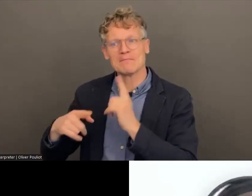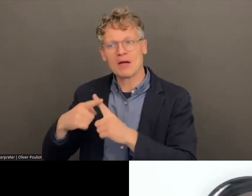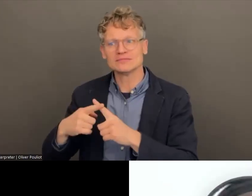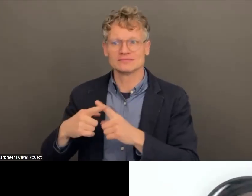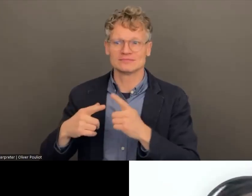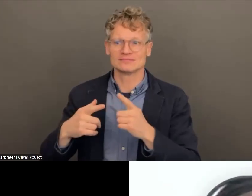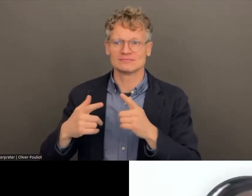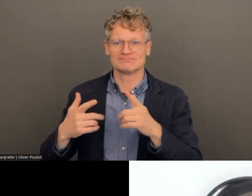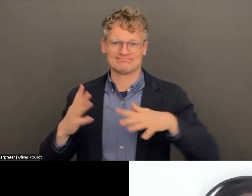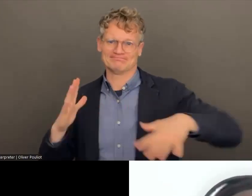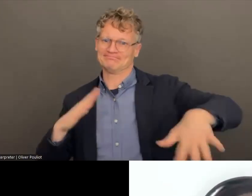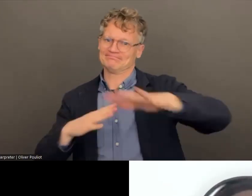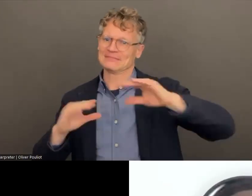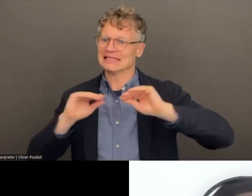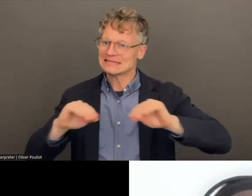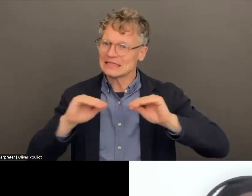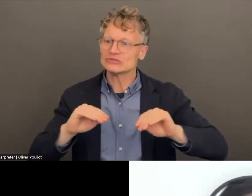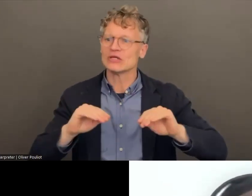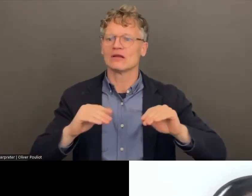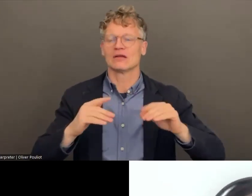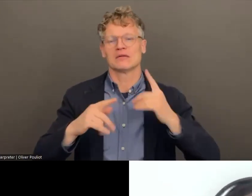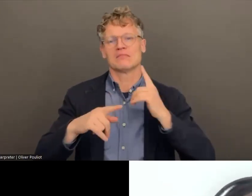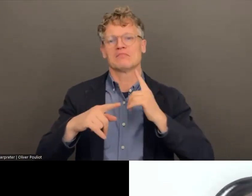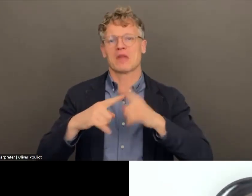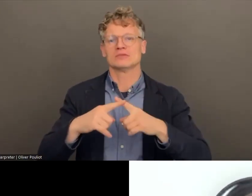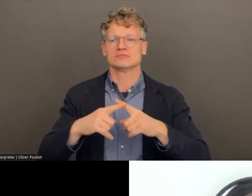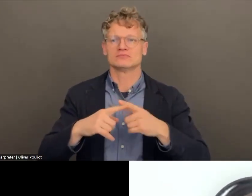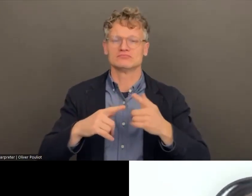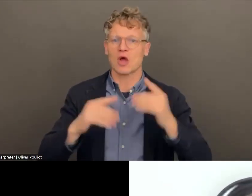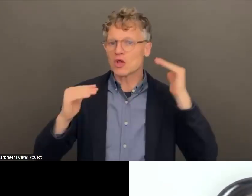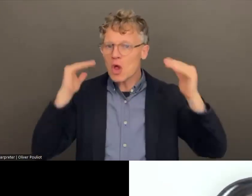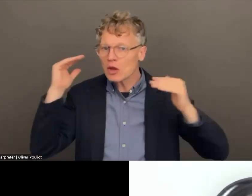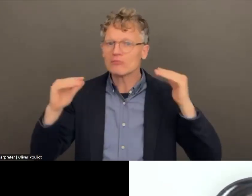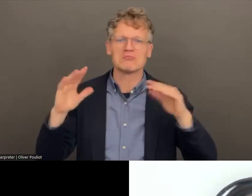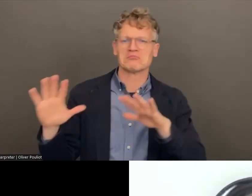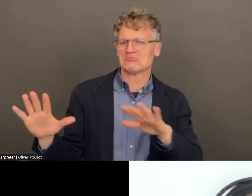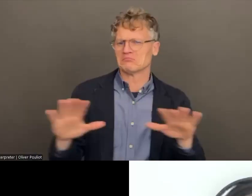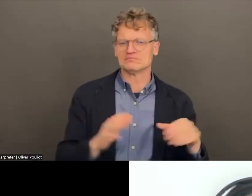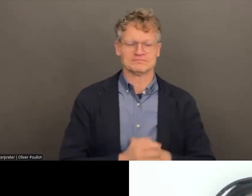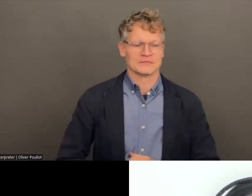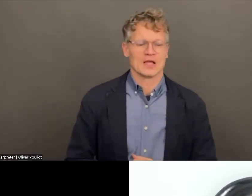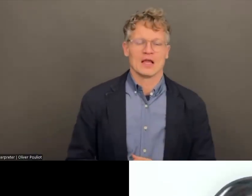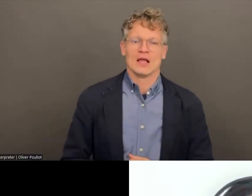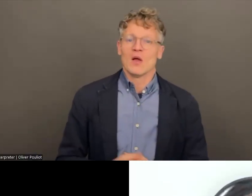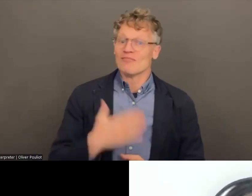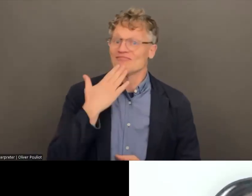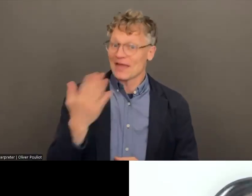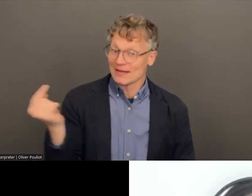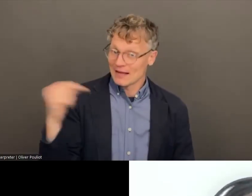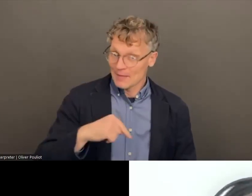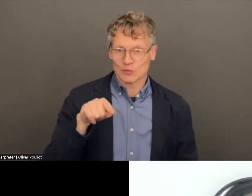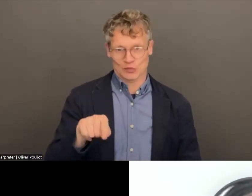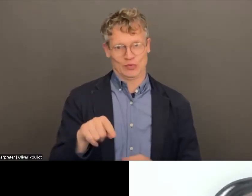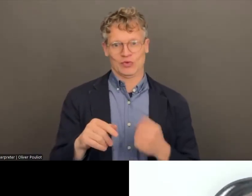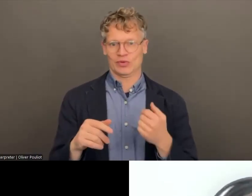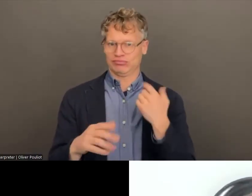Thanks, Mellen, for being here. So you have obviously worked closely in the field. So one of the recommendations